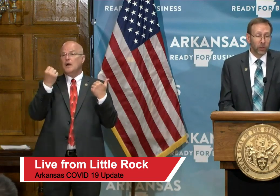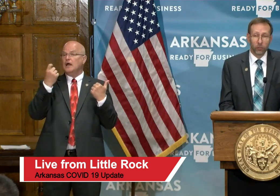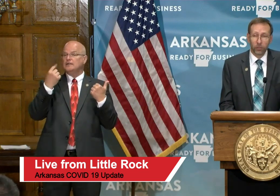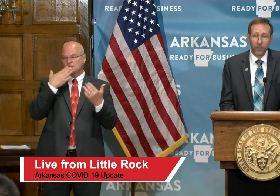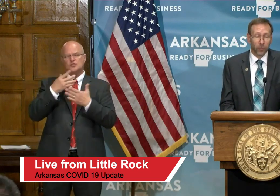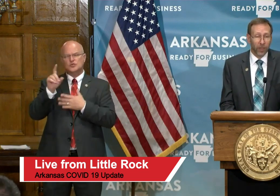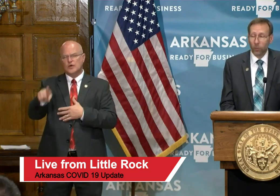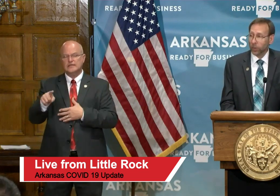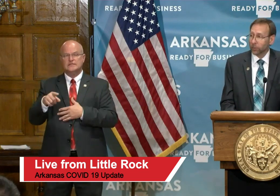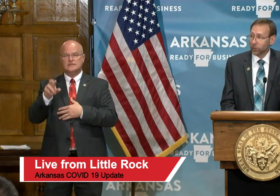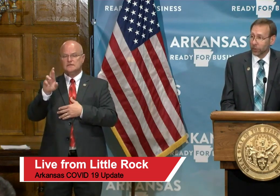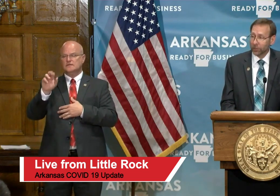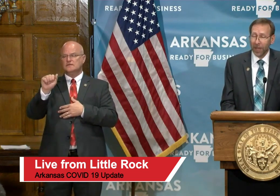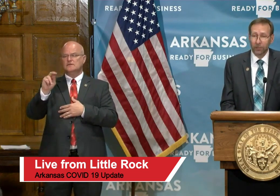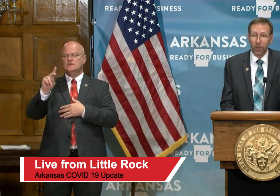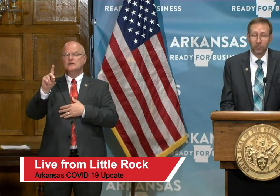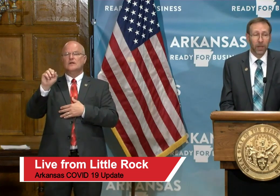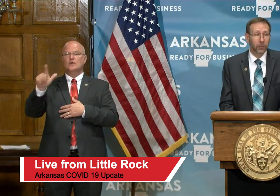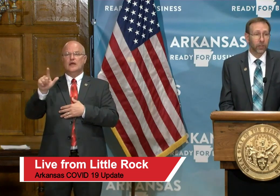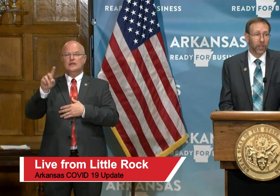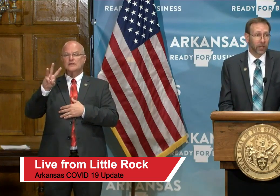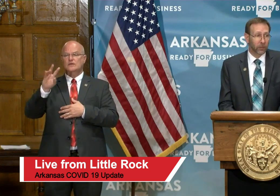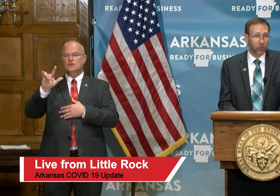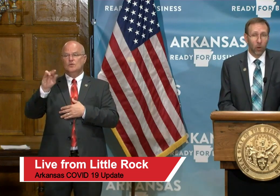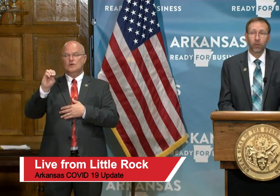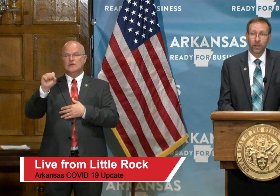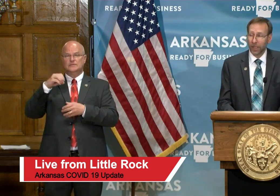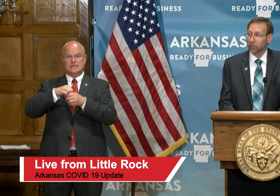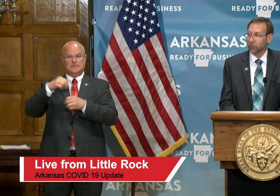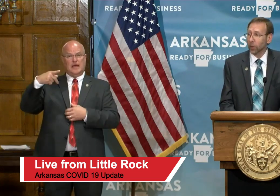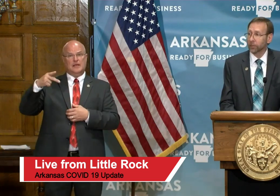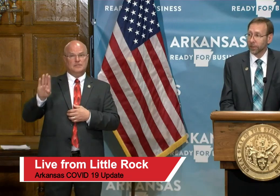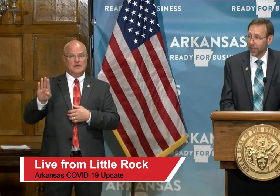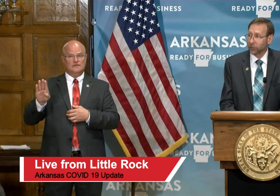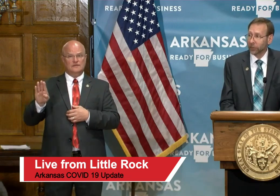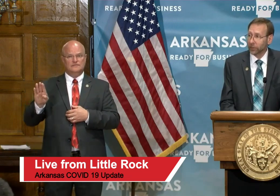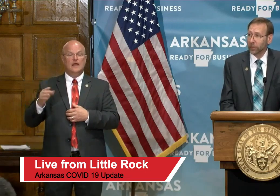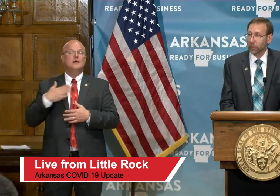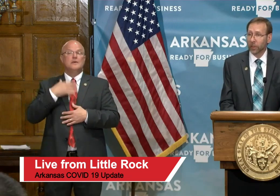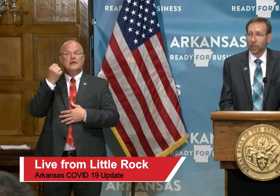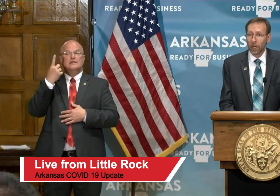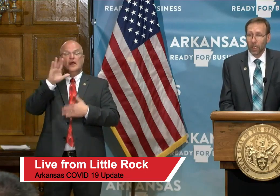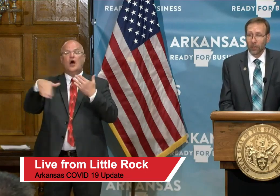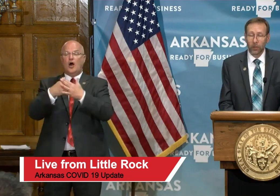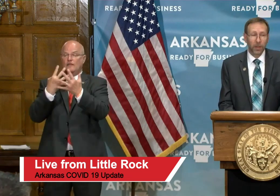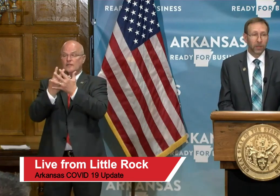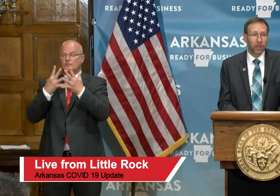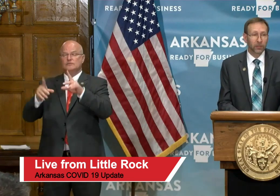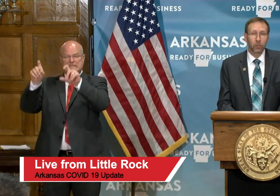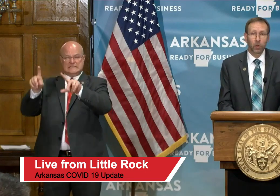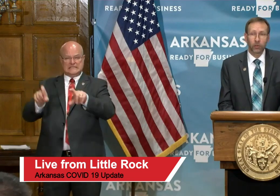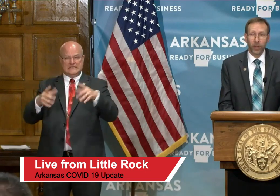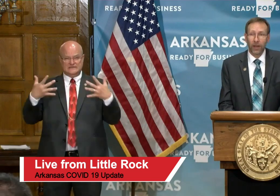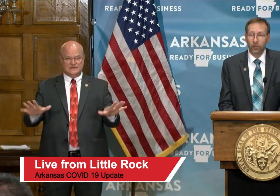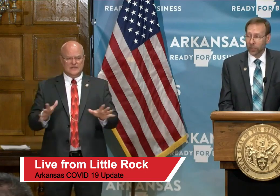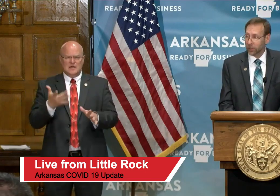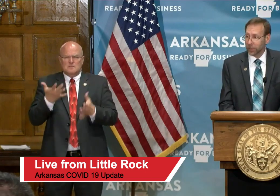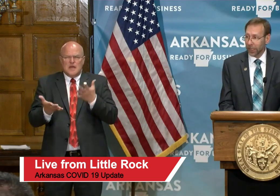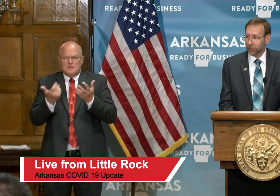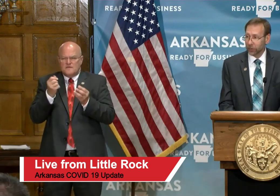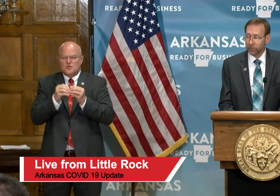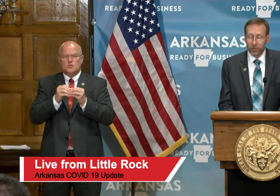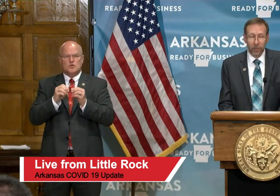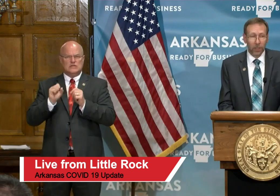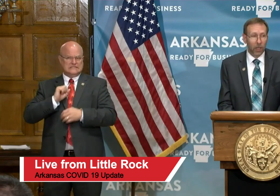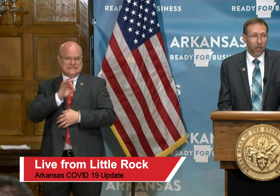a very good question. It's about the Randall Williams unit in Pine Bluff. My understanding is that all the inmates have already been tested. There may be a few more staff who